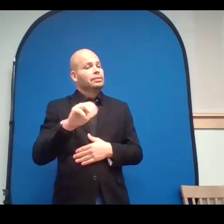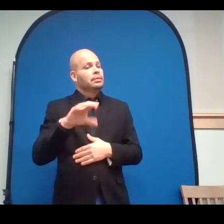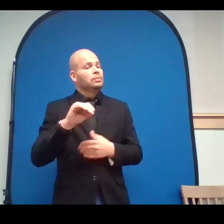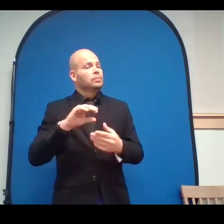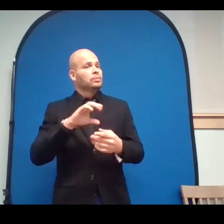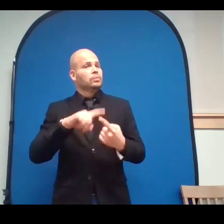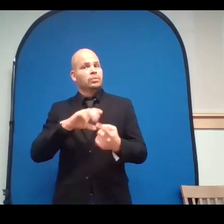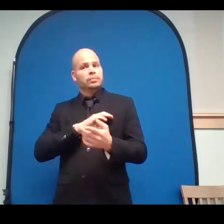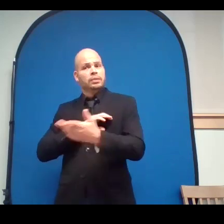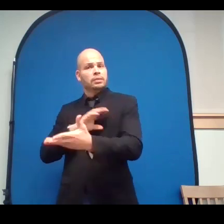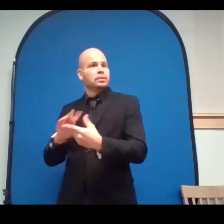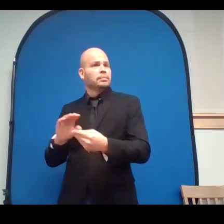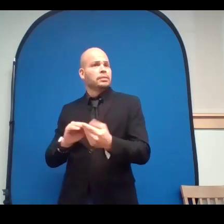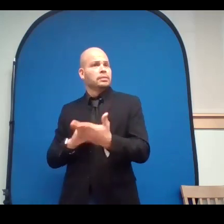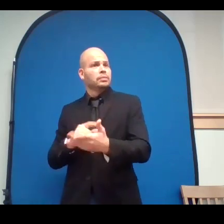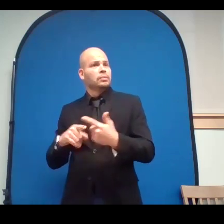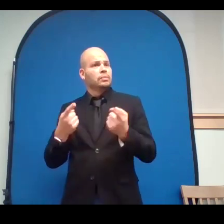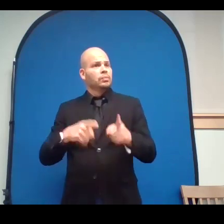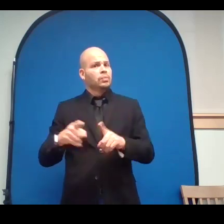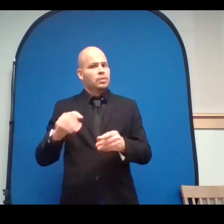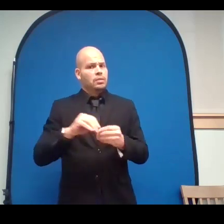what had happened in New York?